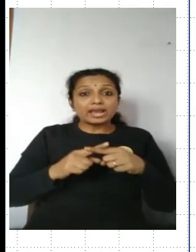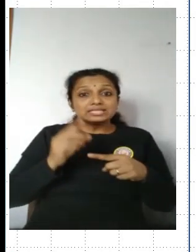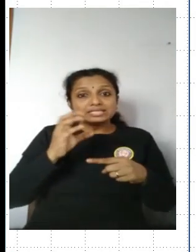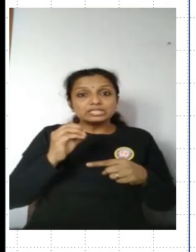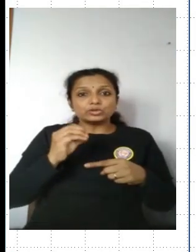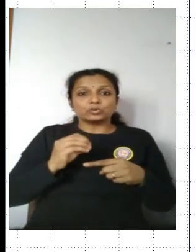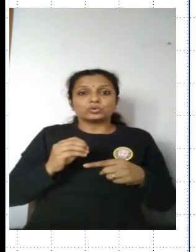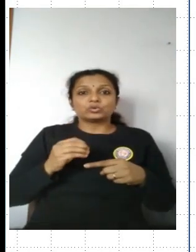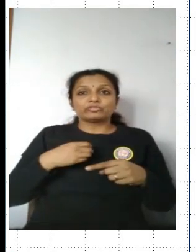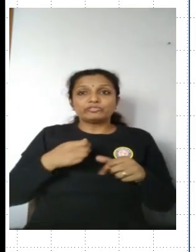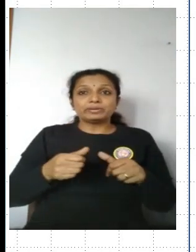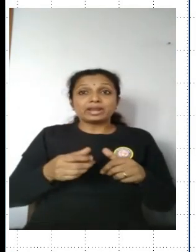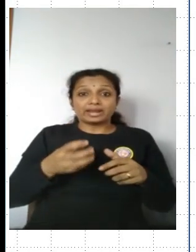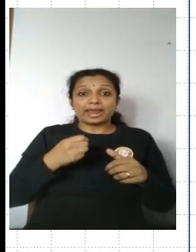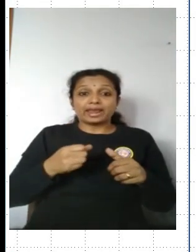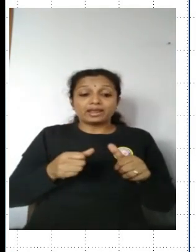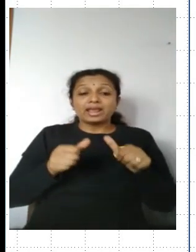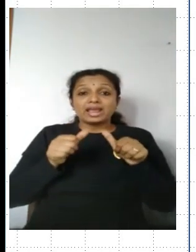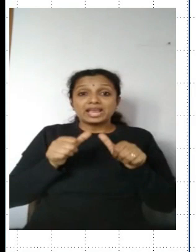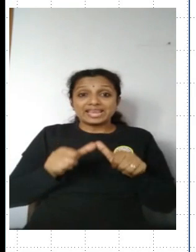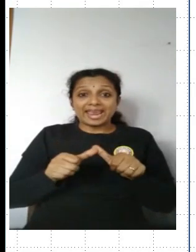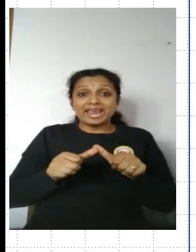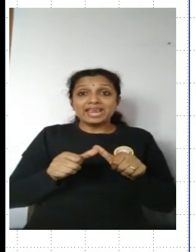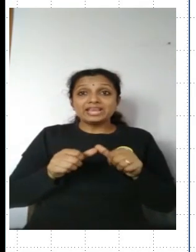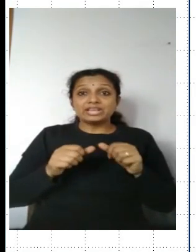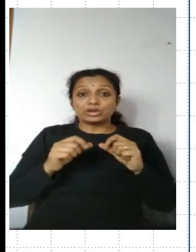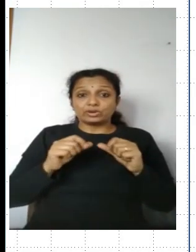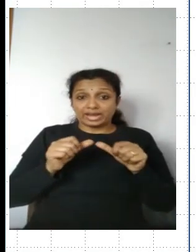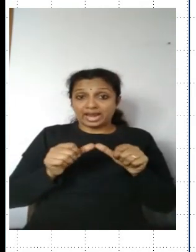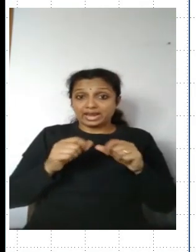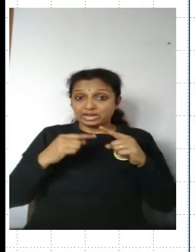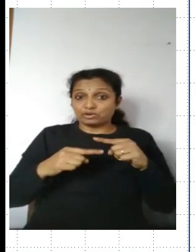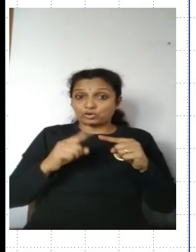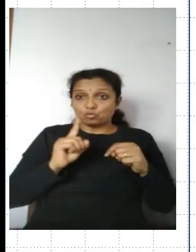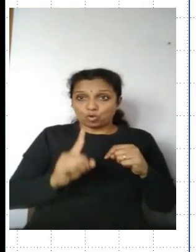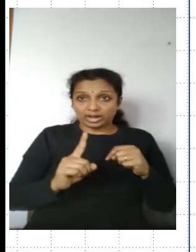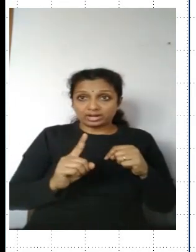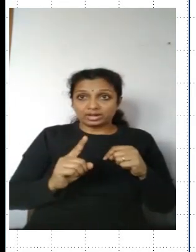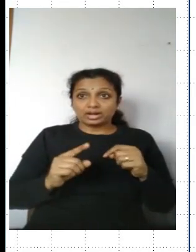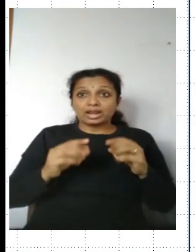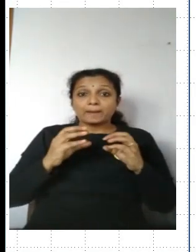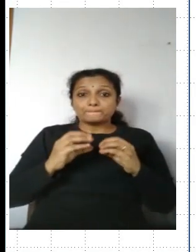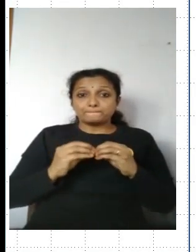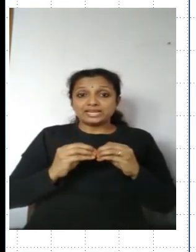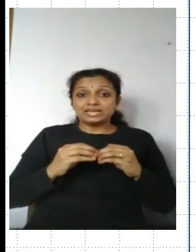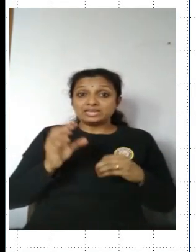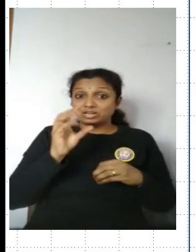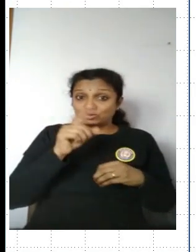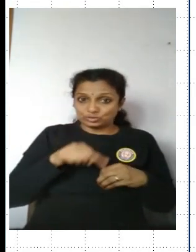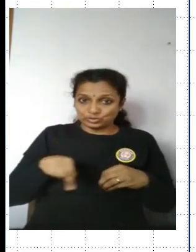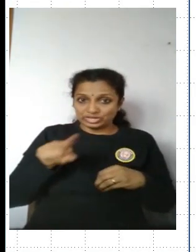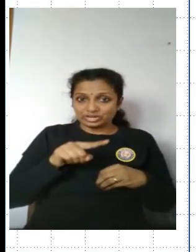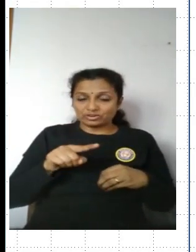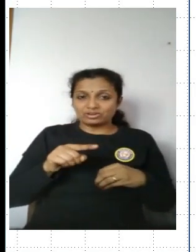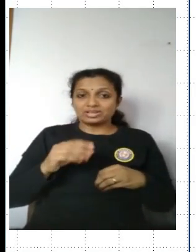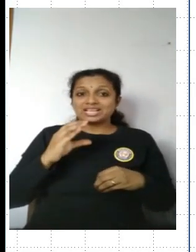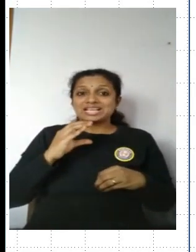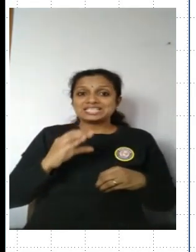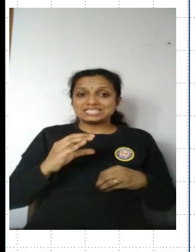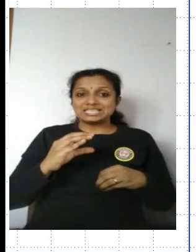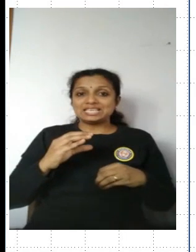x is 0. You can say a is equal to 1, b is equal to 0, c is equal